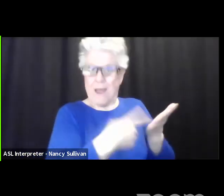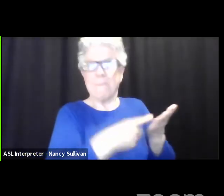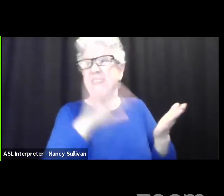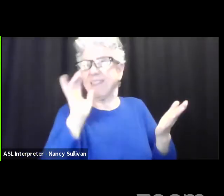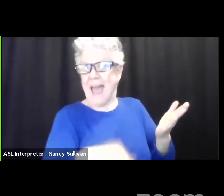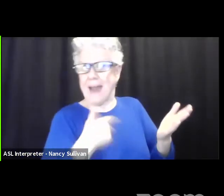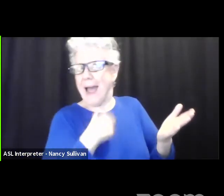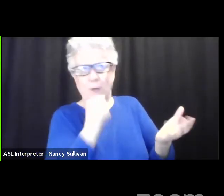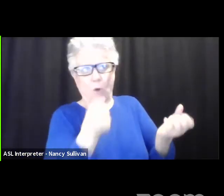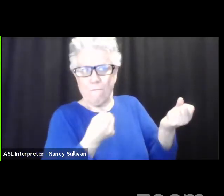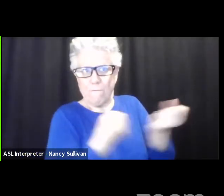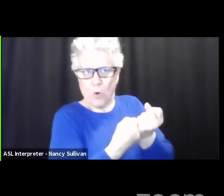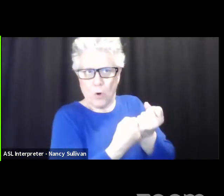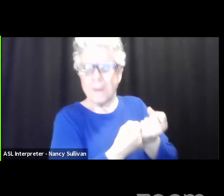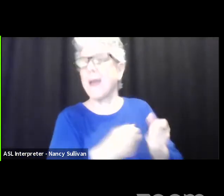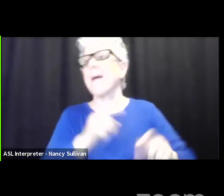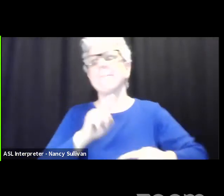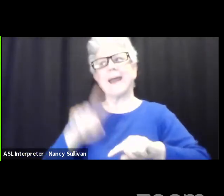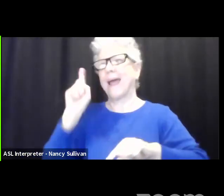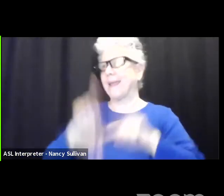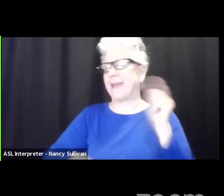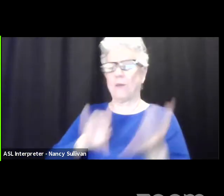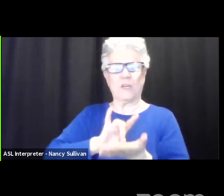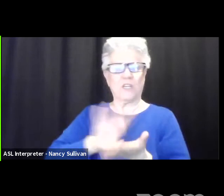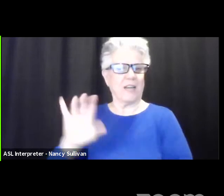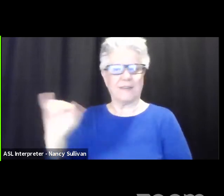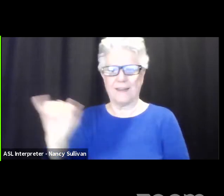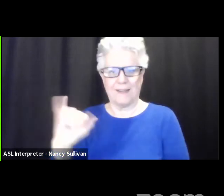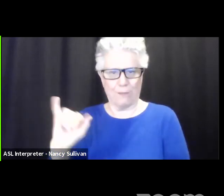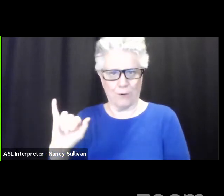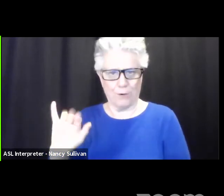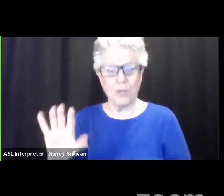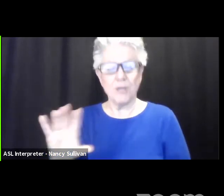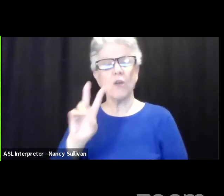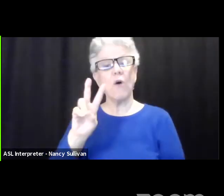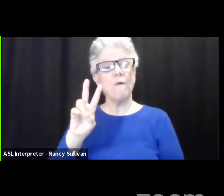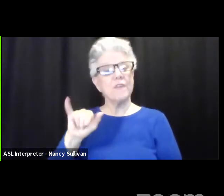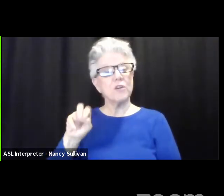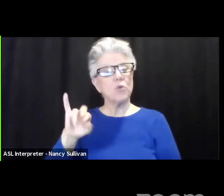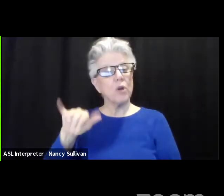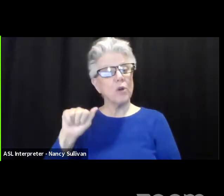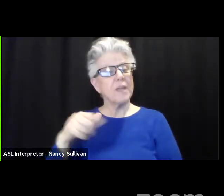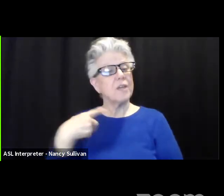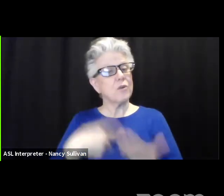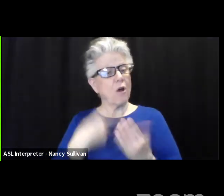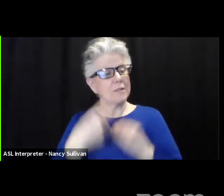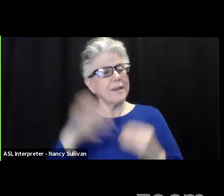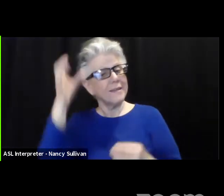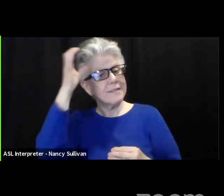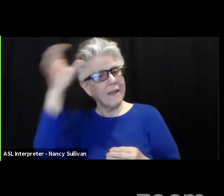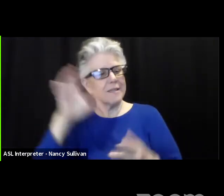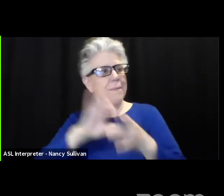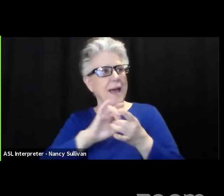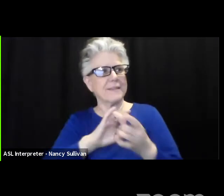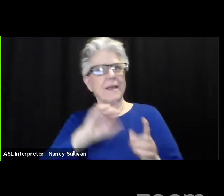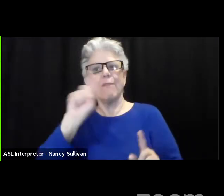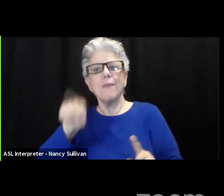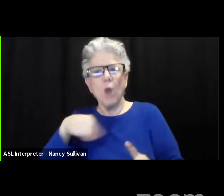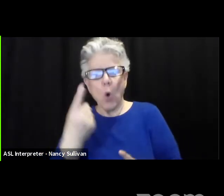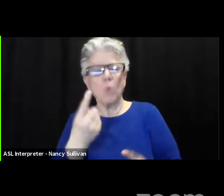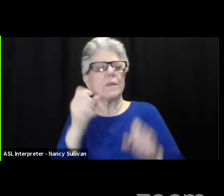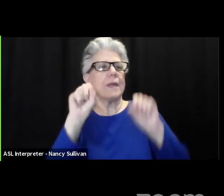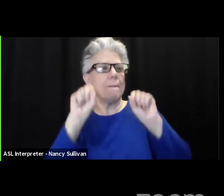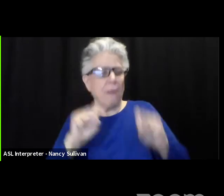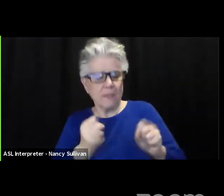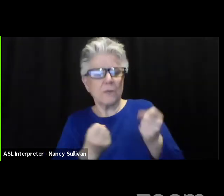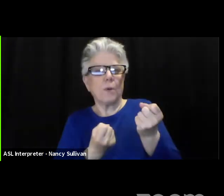but cannot entirely reject. And Vitoria outlines the view that he presents as the only possible